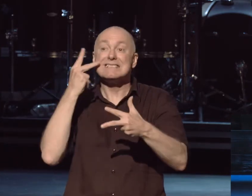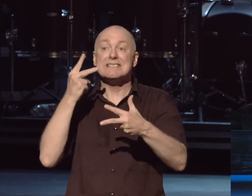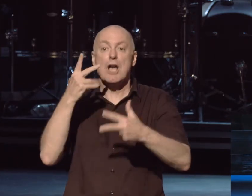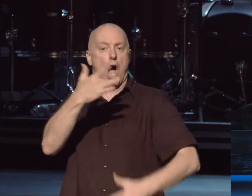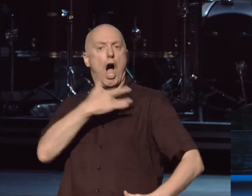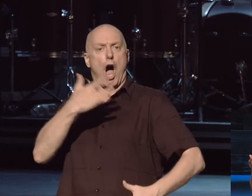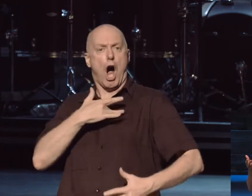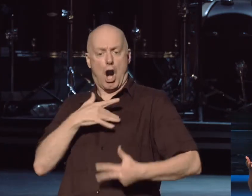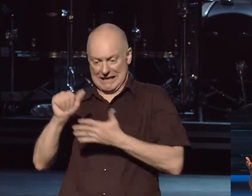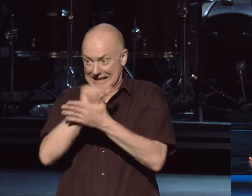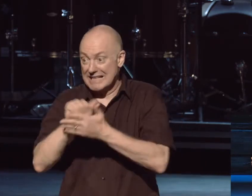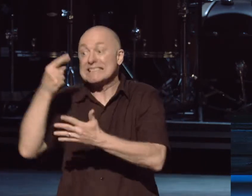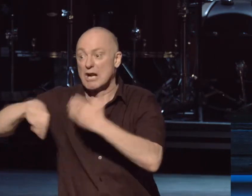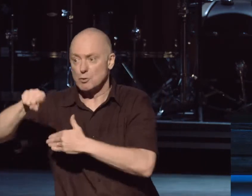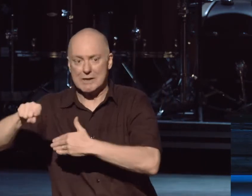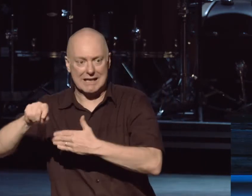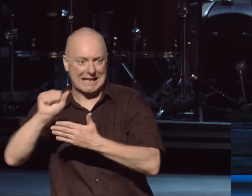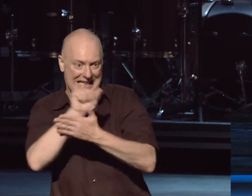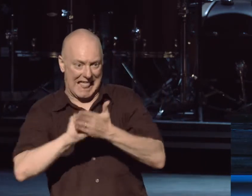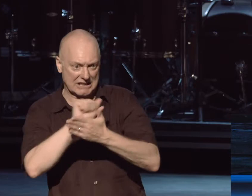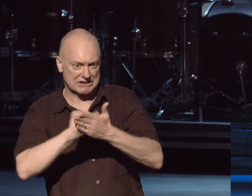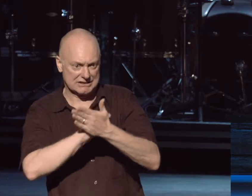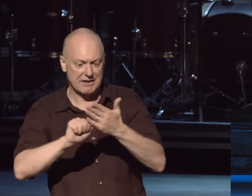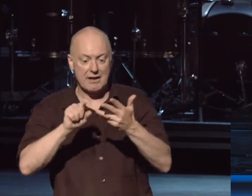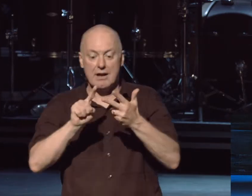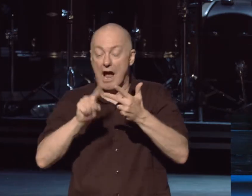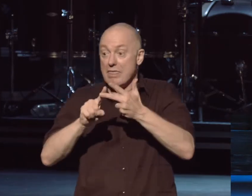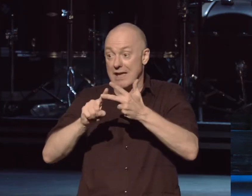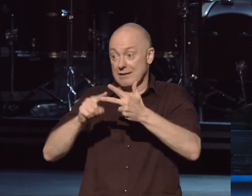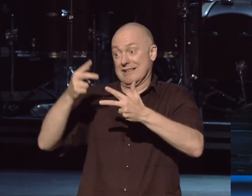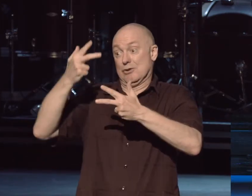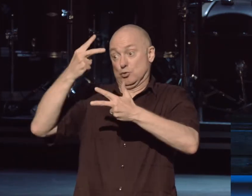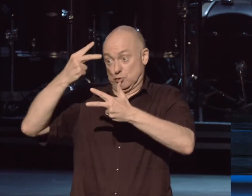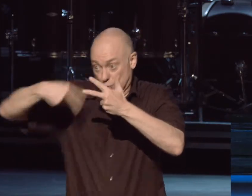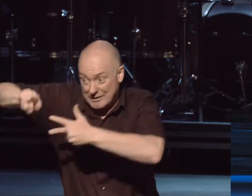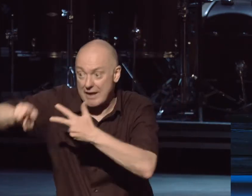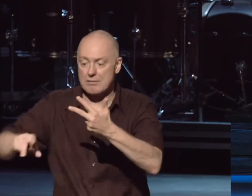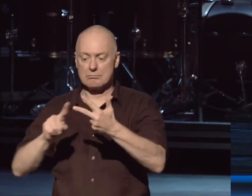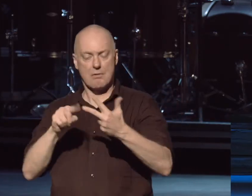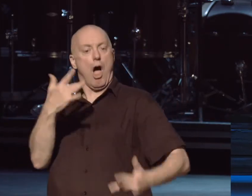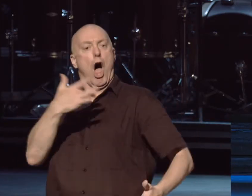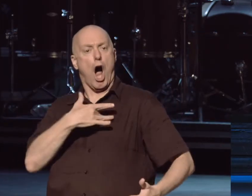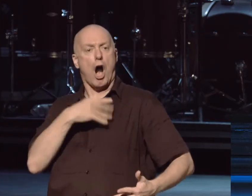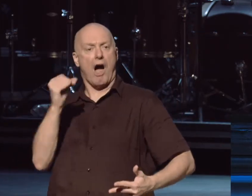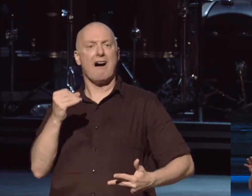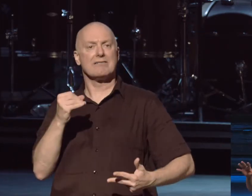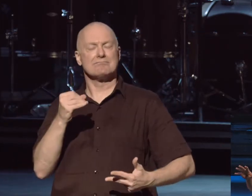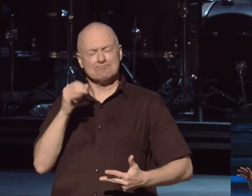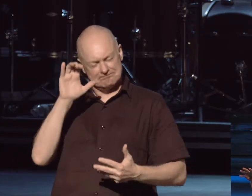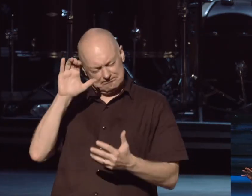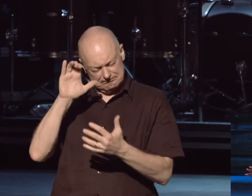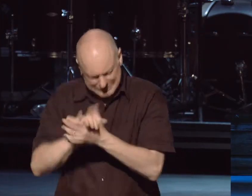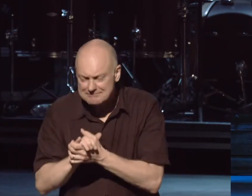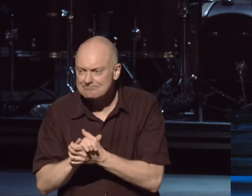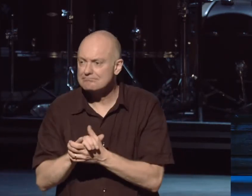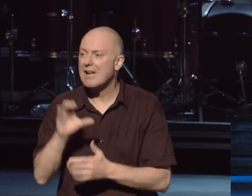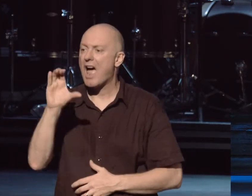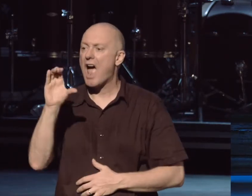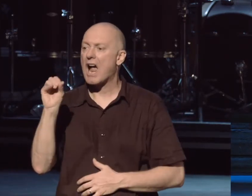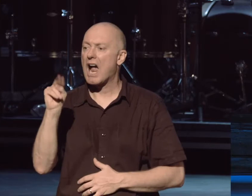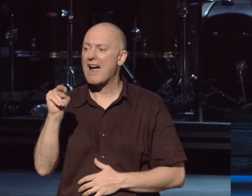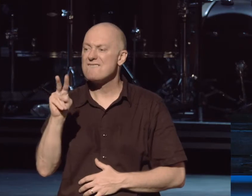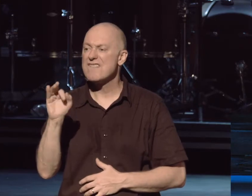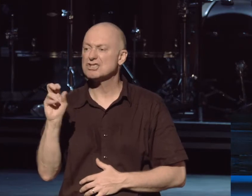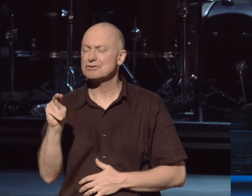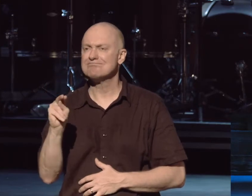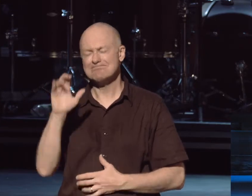we're going to see a heart that is cleansed. That's next week. Create in me a clean heart. And from there, we will then see a heart of conviction. And here's the